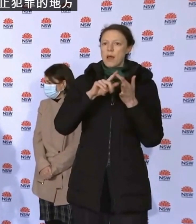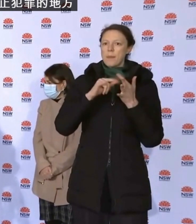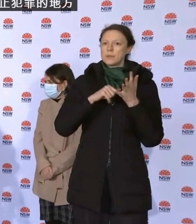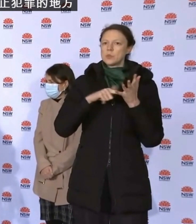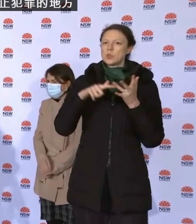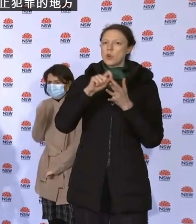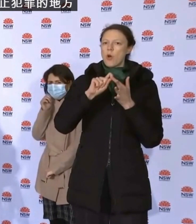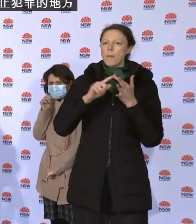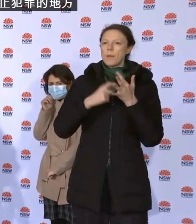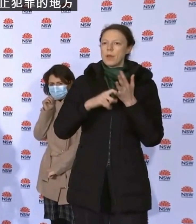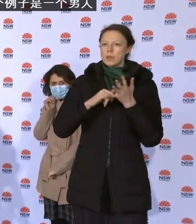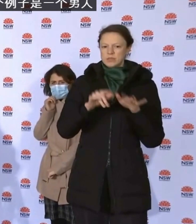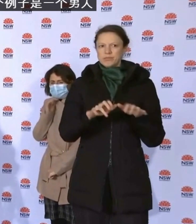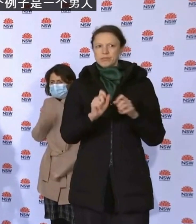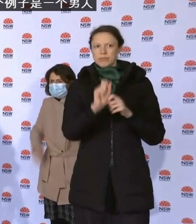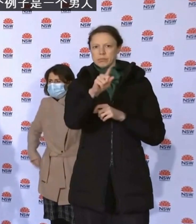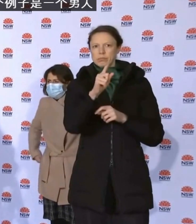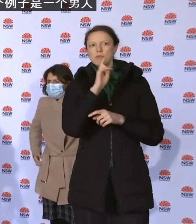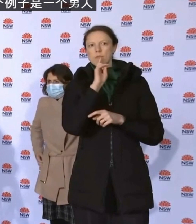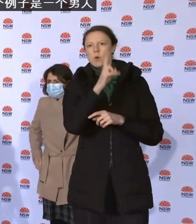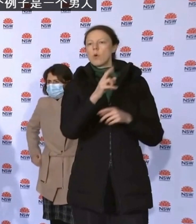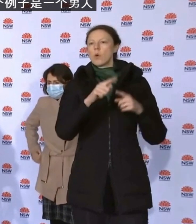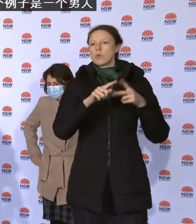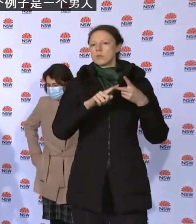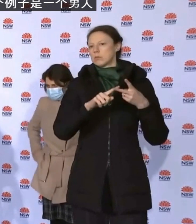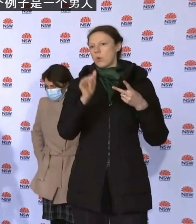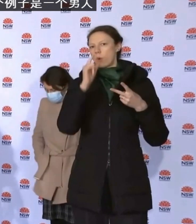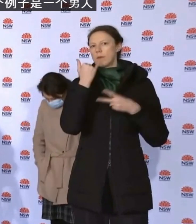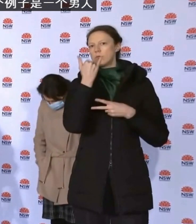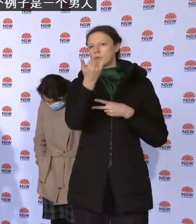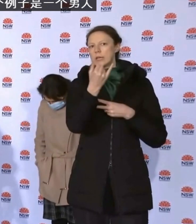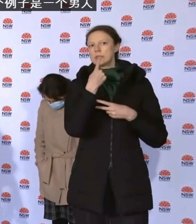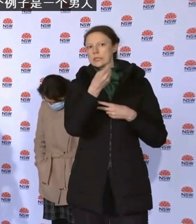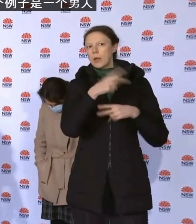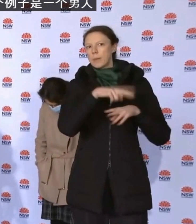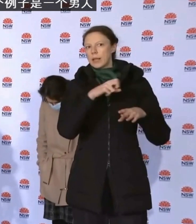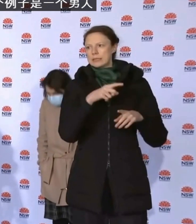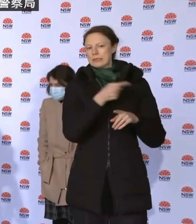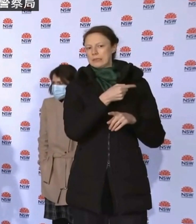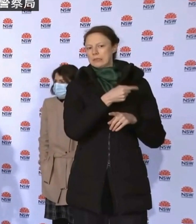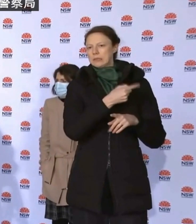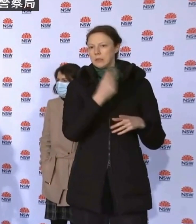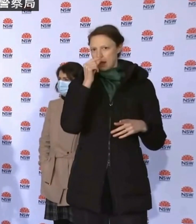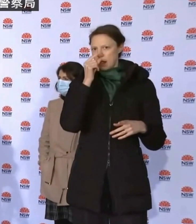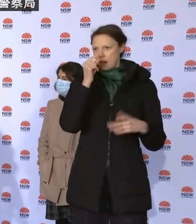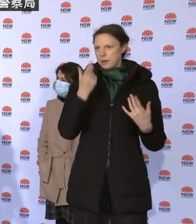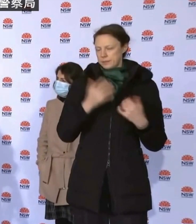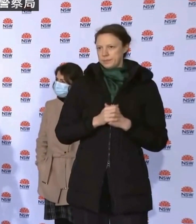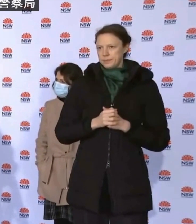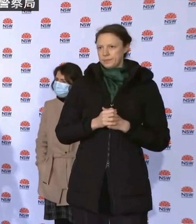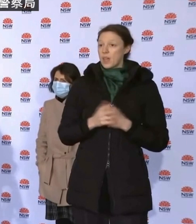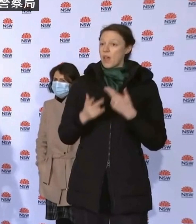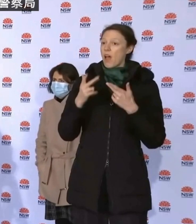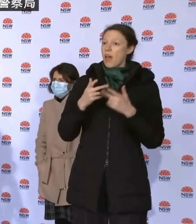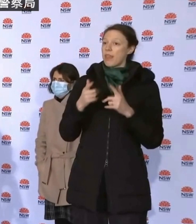Wales Police will take action where people clearly breach public health orders. Another example was a man that went into